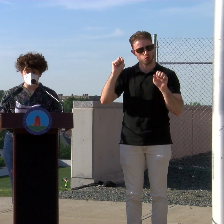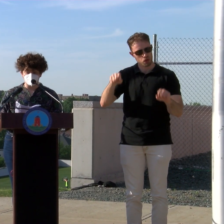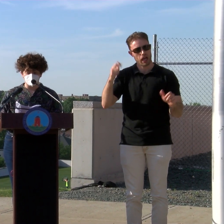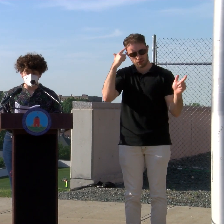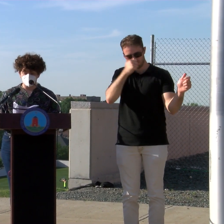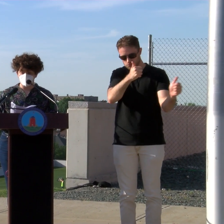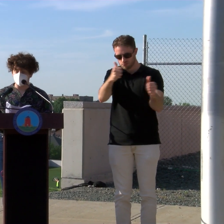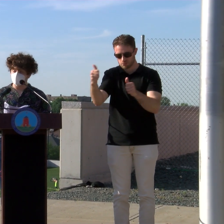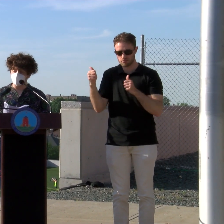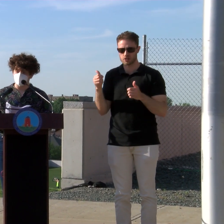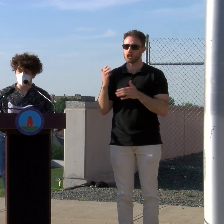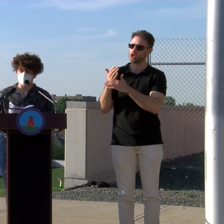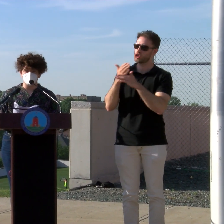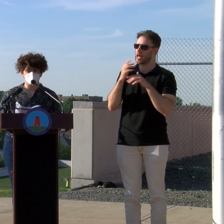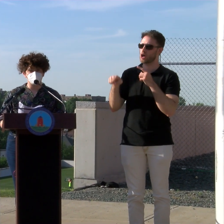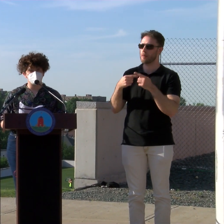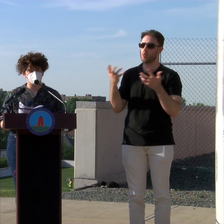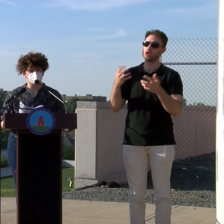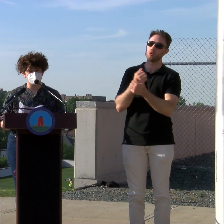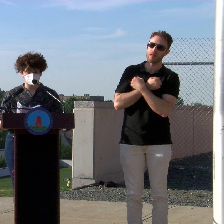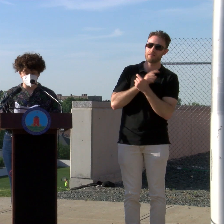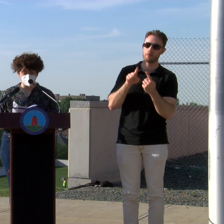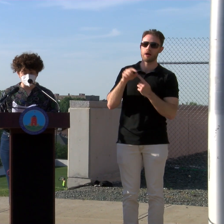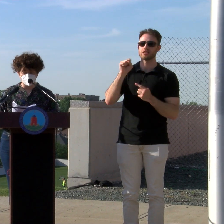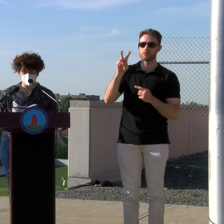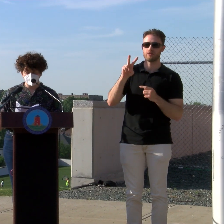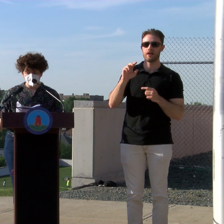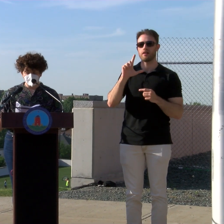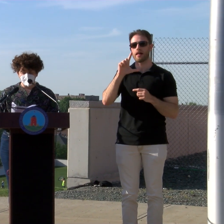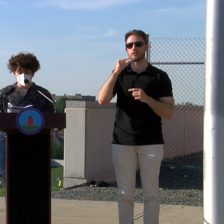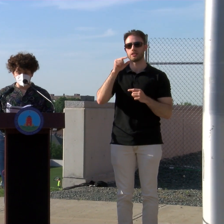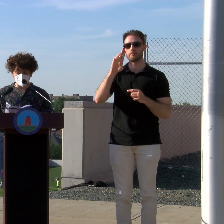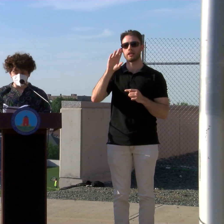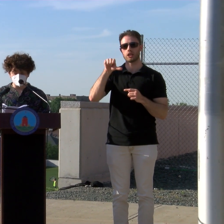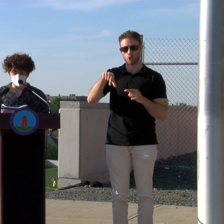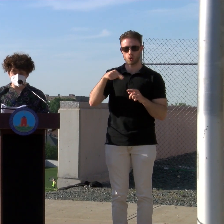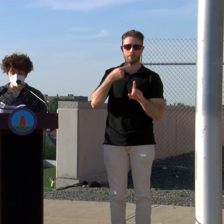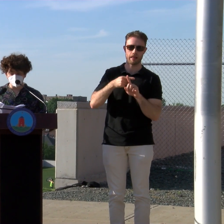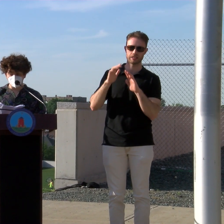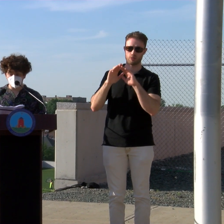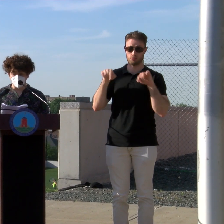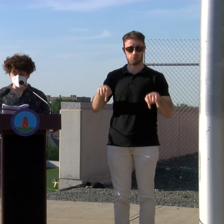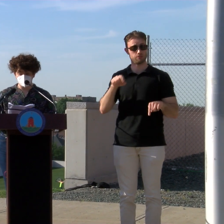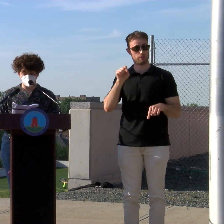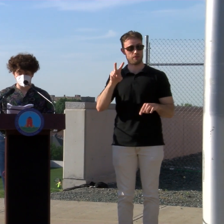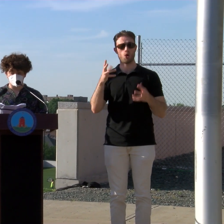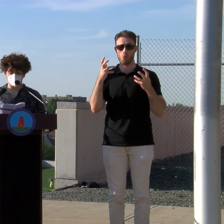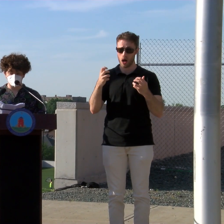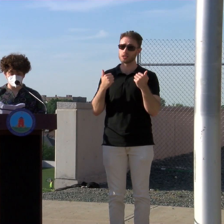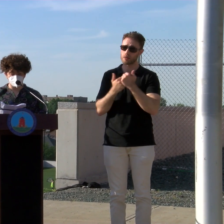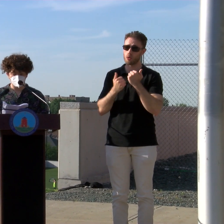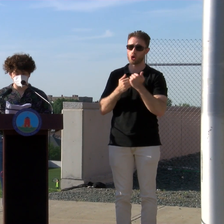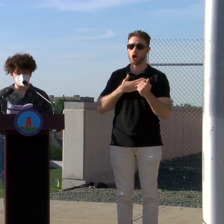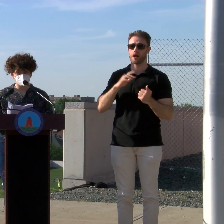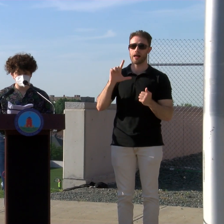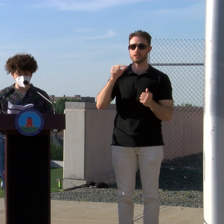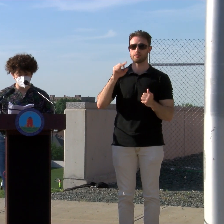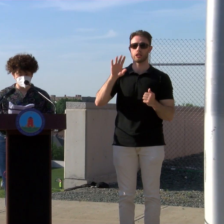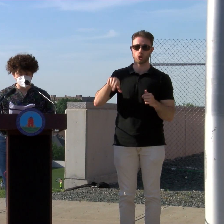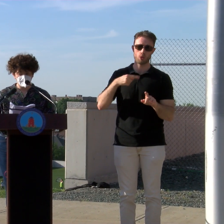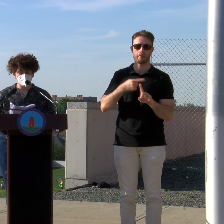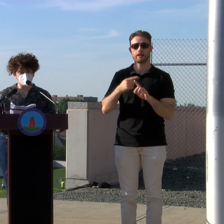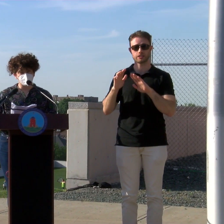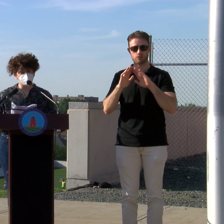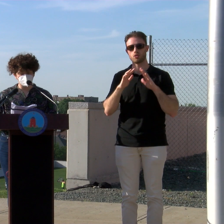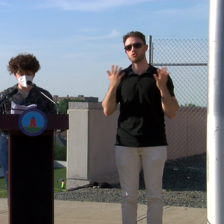about what you love about the Somerville LGBTQ plus community. We at the City of Somerville want to support our LGBTQ plus